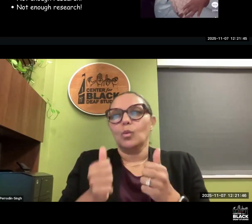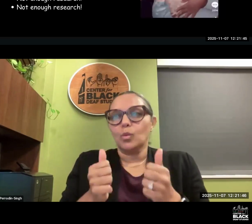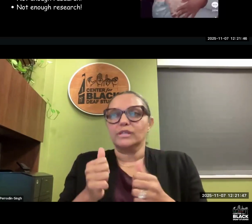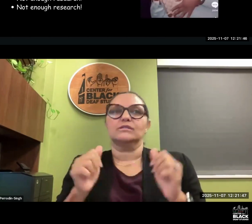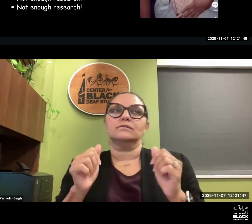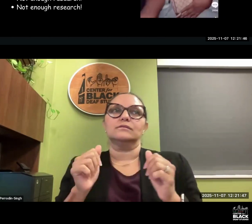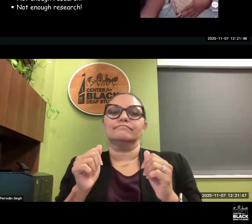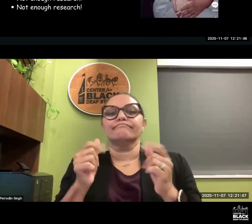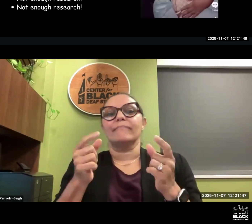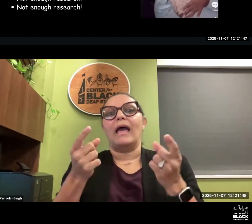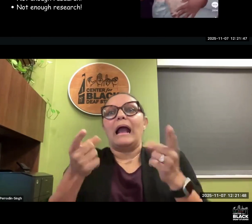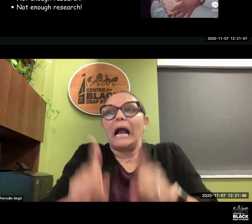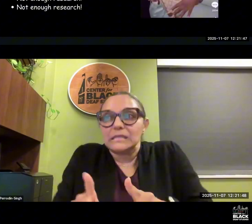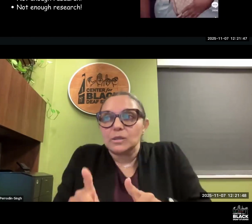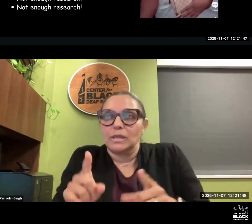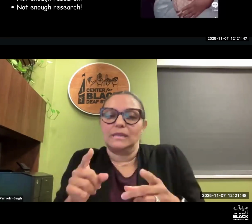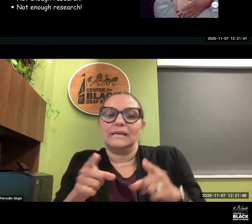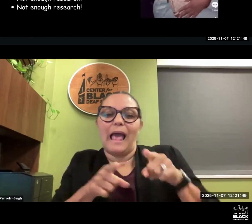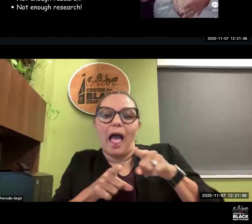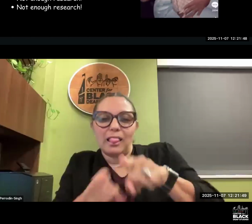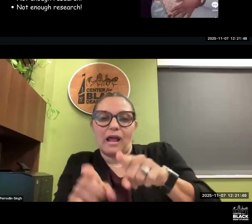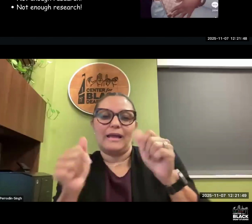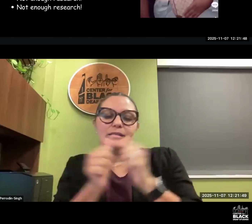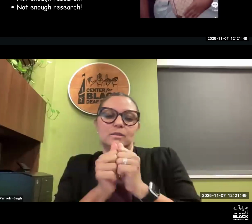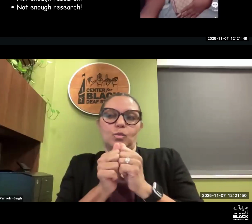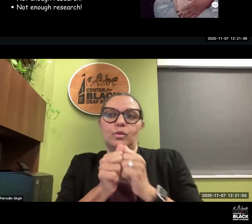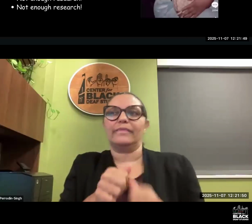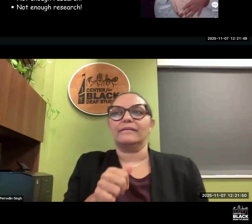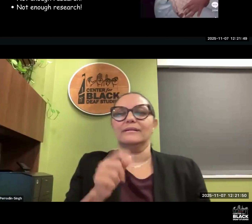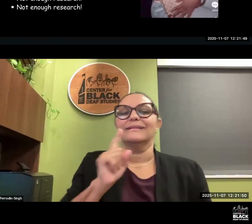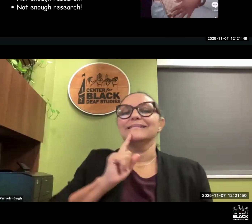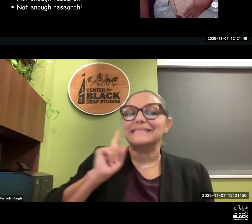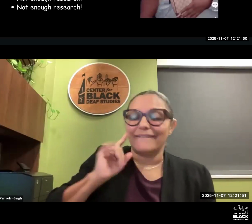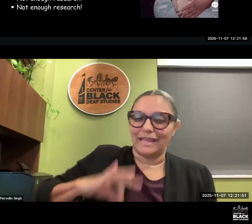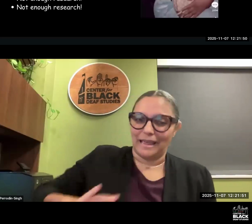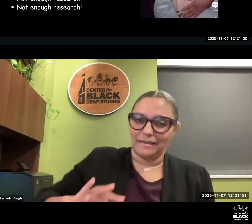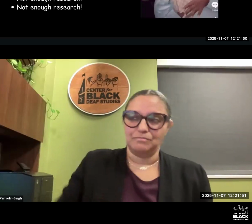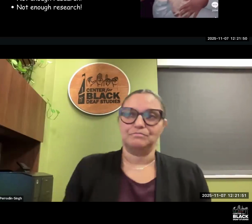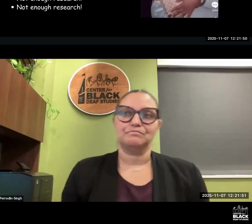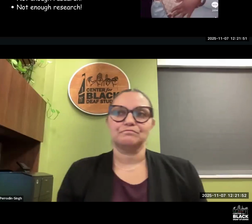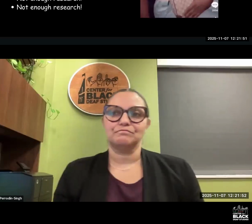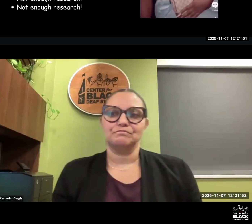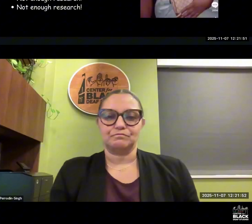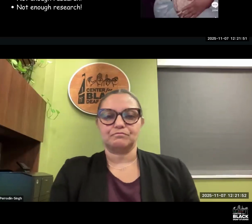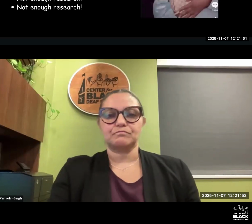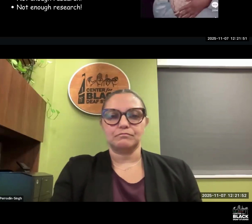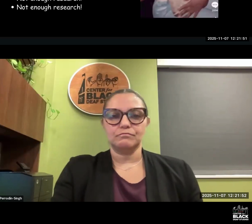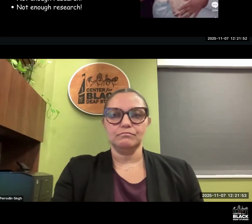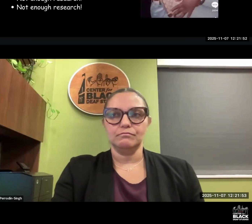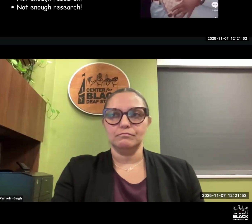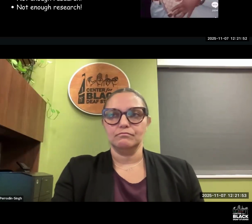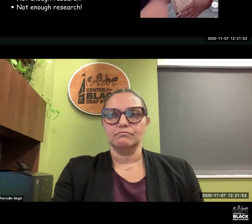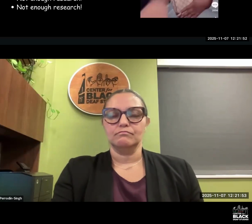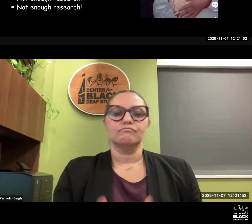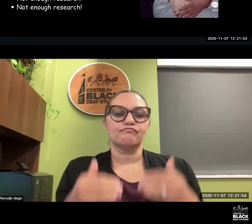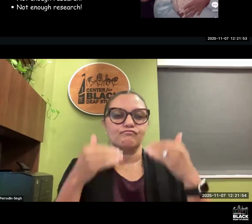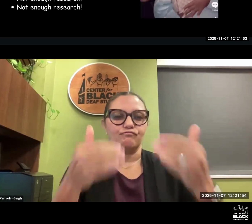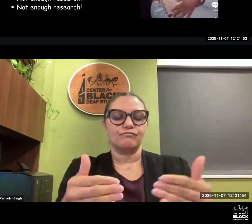sure that the social consciousness is raised and people are aware of the Black death